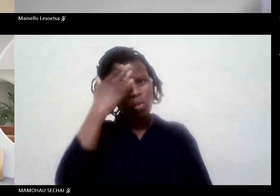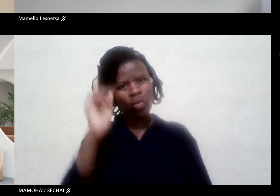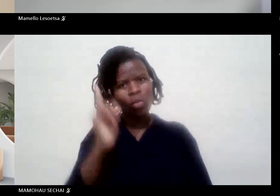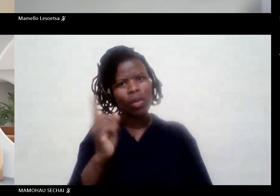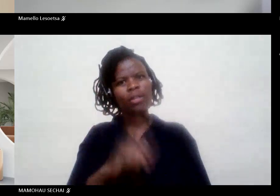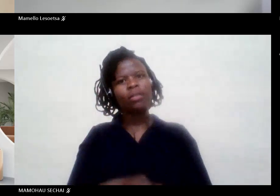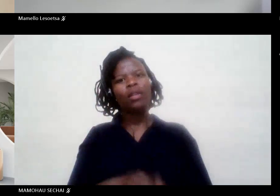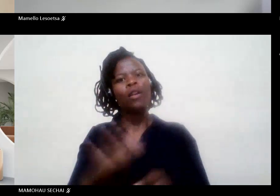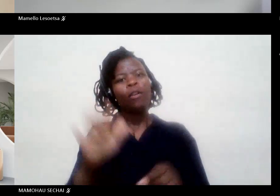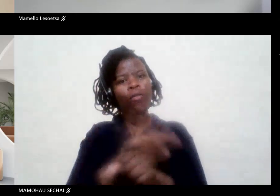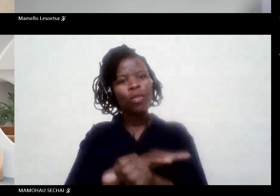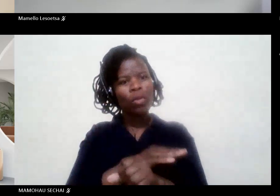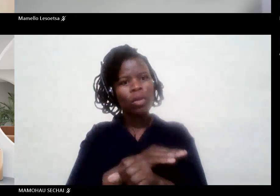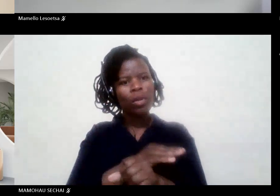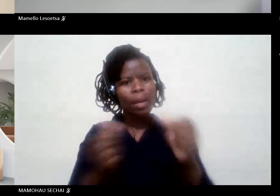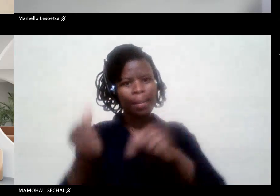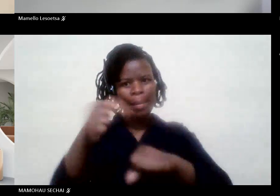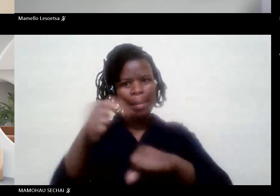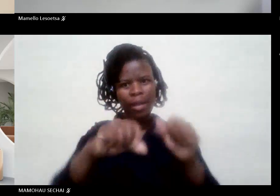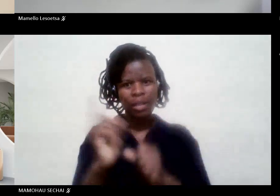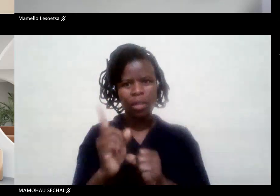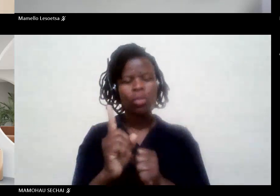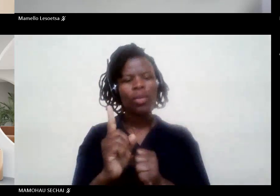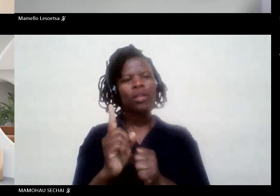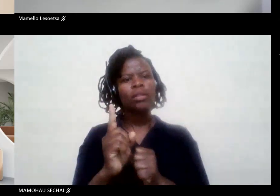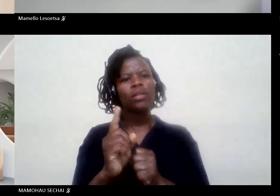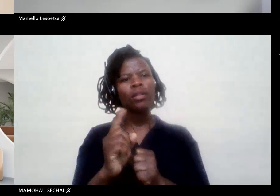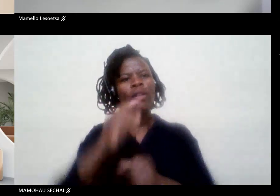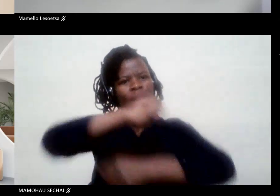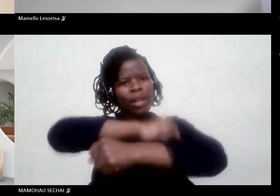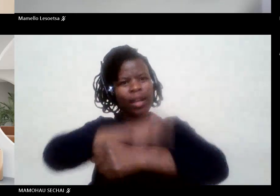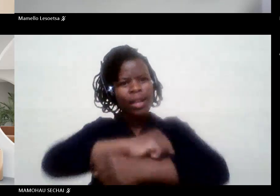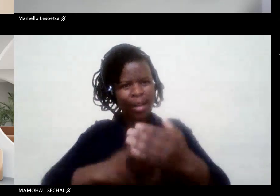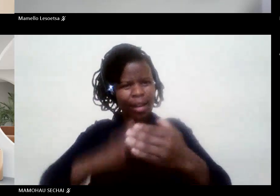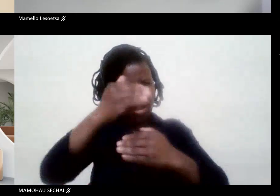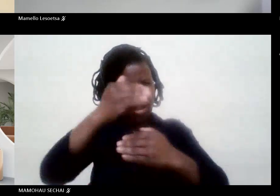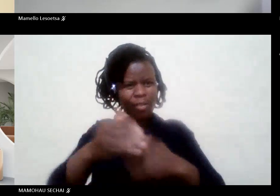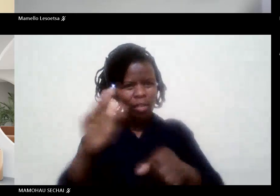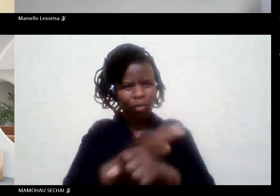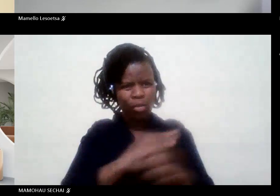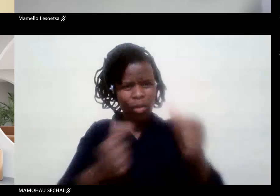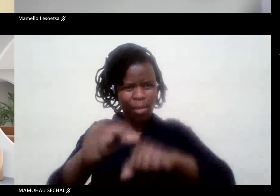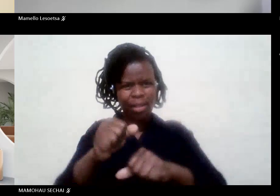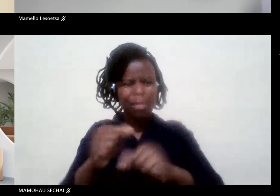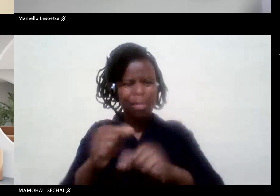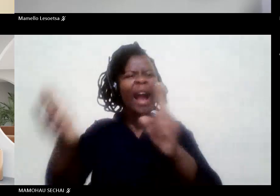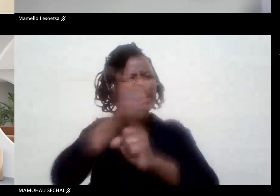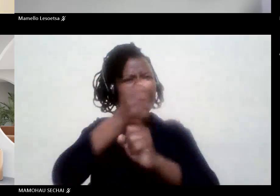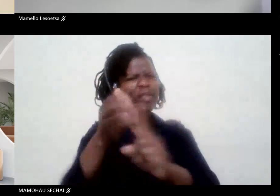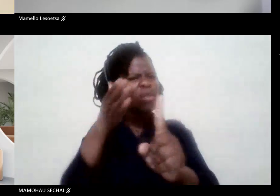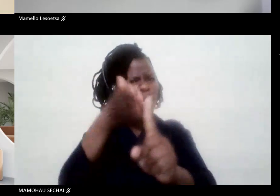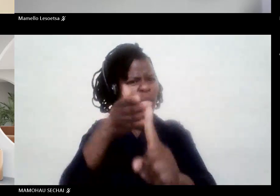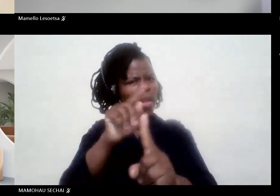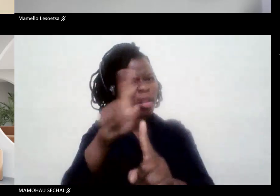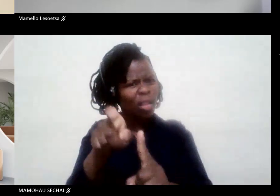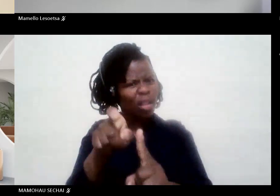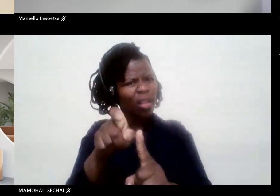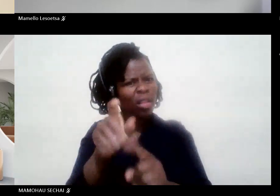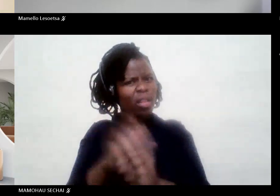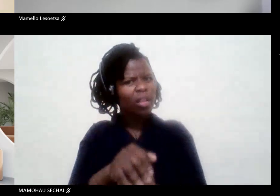After full participation, are they achieving the goal of education? Okay, that's what the Masabara is talking about.